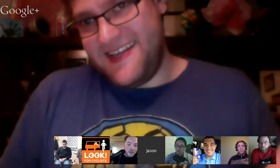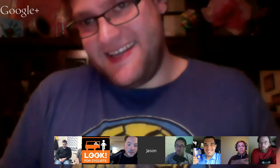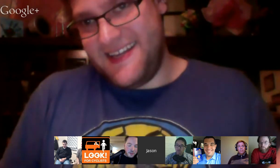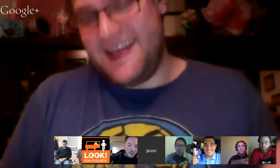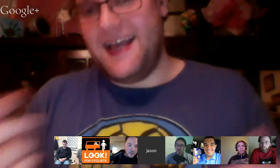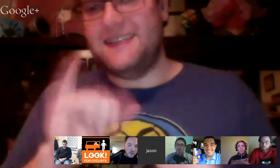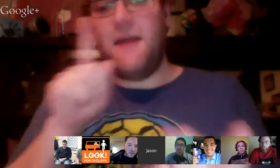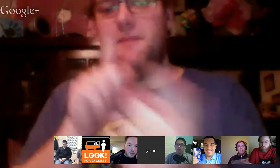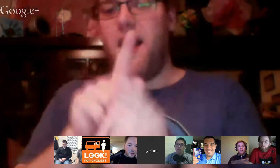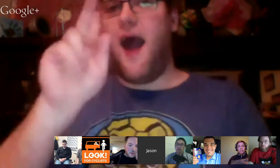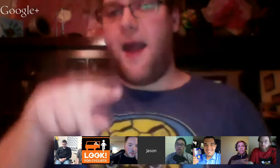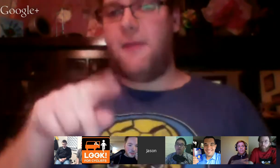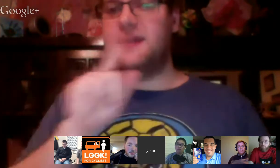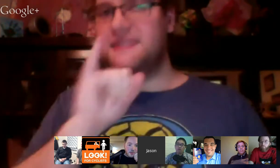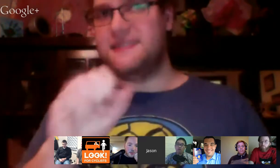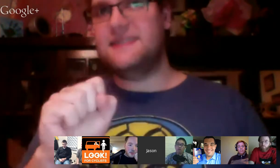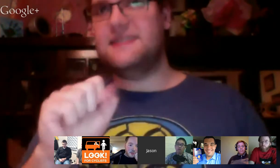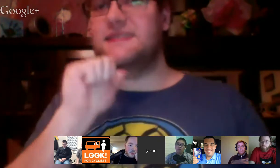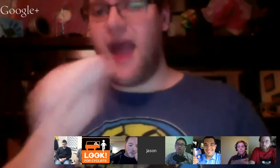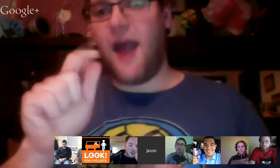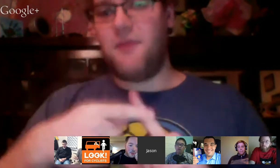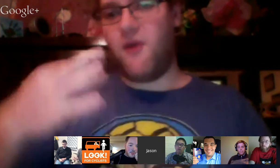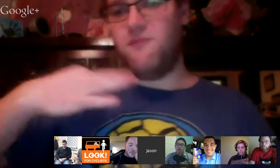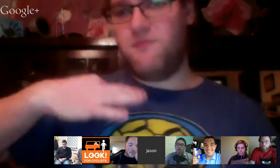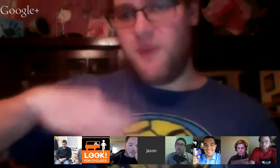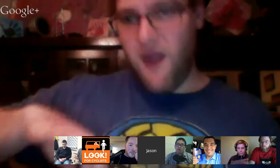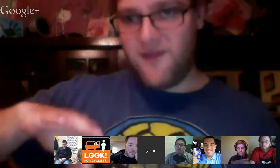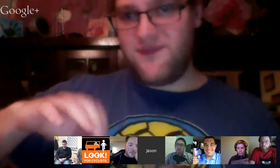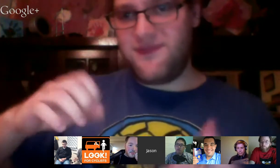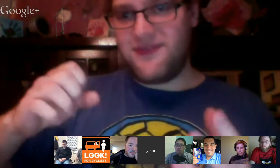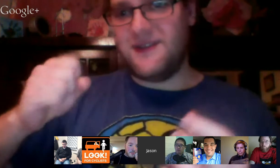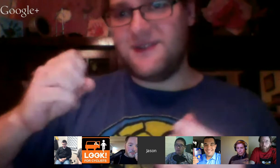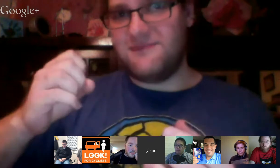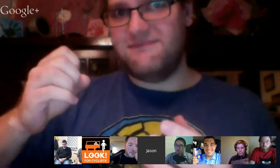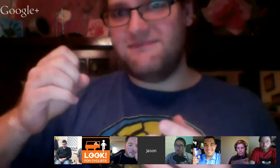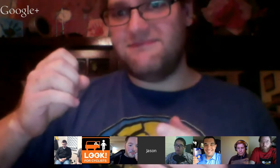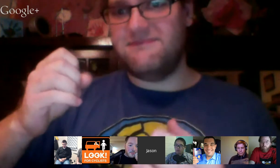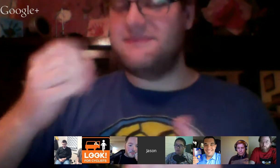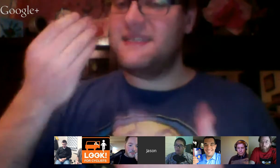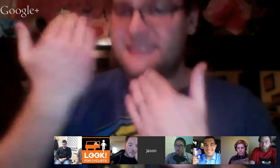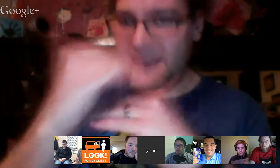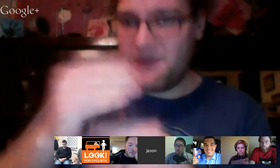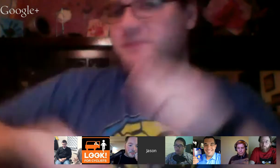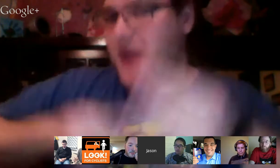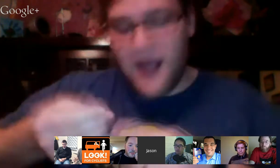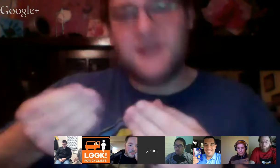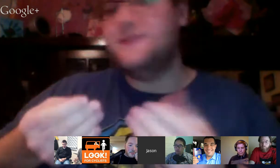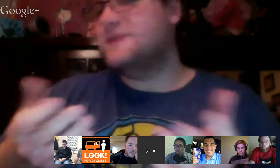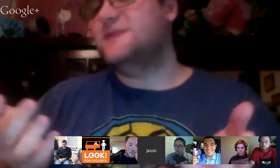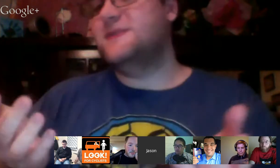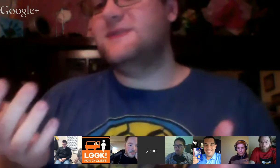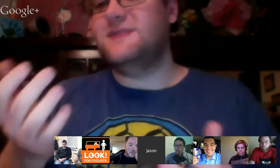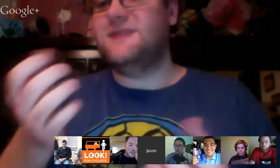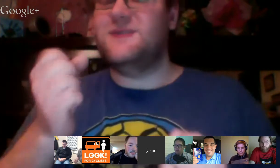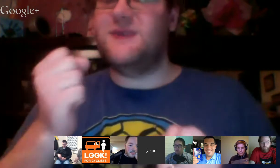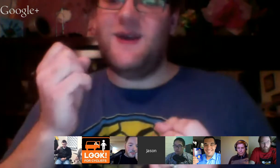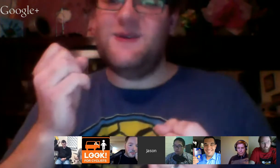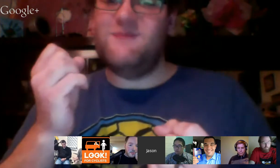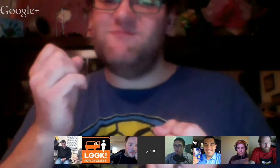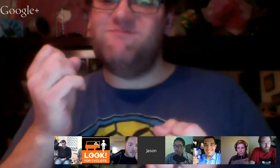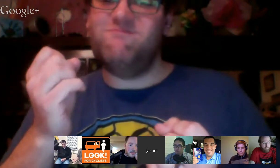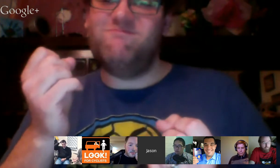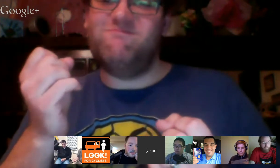free. That's just the nature of the world. Like, for example, take a meetup or something like that, or it's a benefit to be able to go there, but